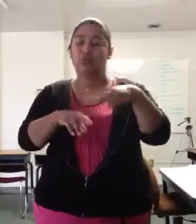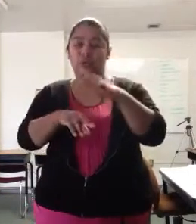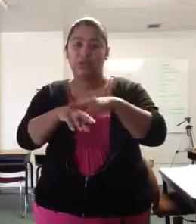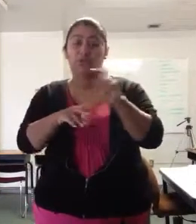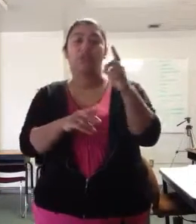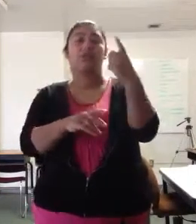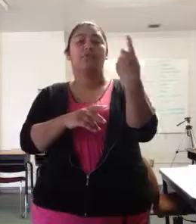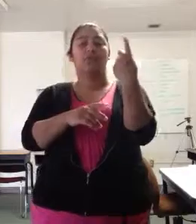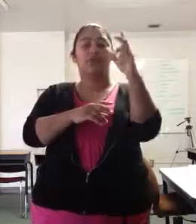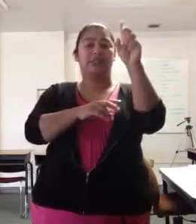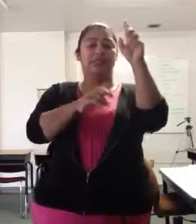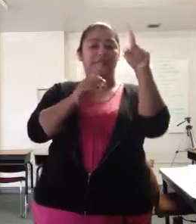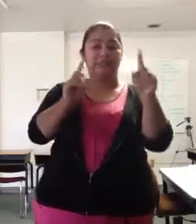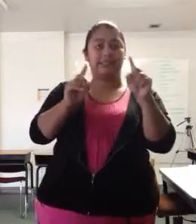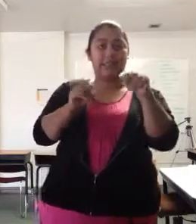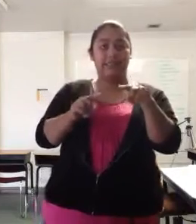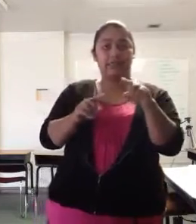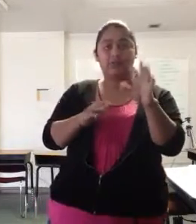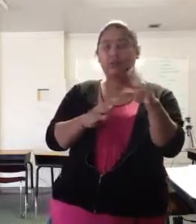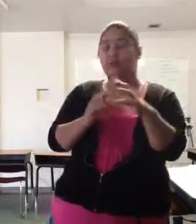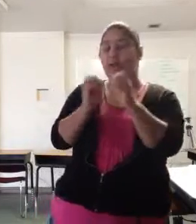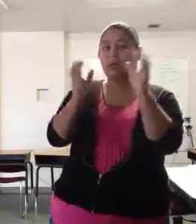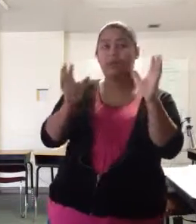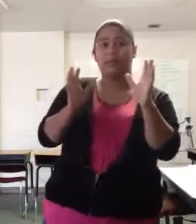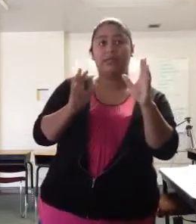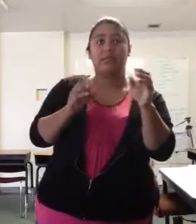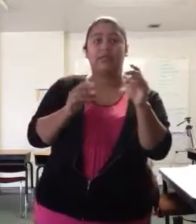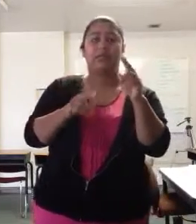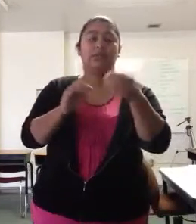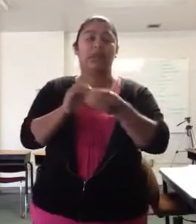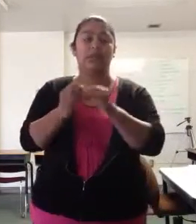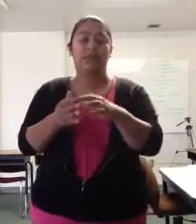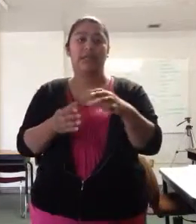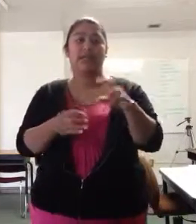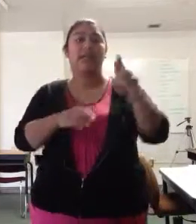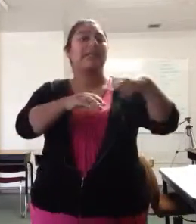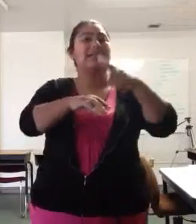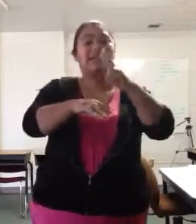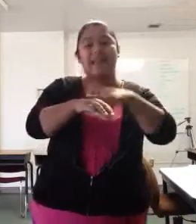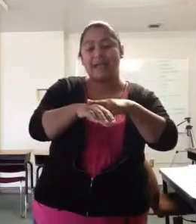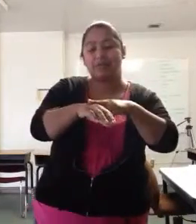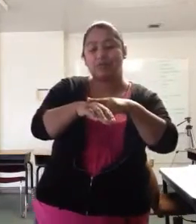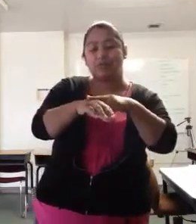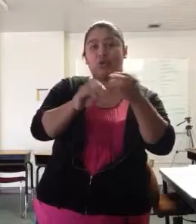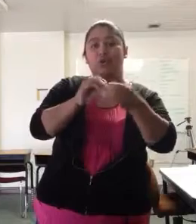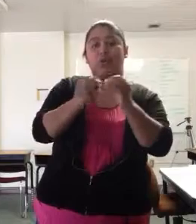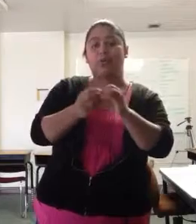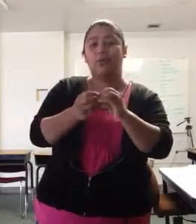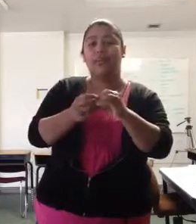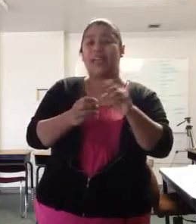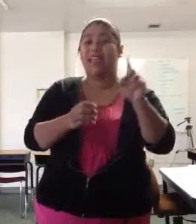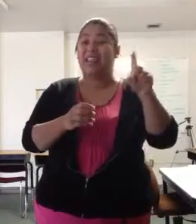different types of numbers today. Natural numbers. It's supposed to be a T. I don't have a stylus pen